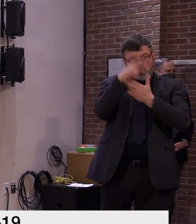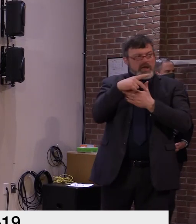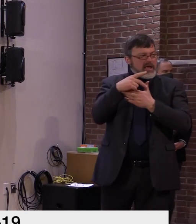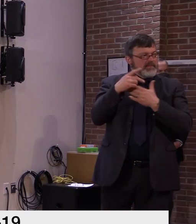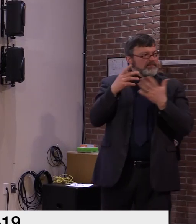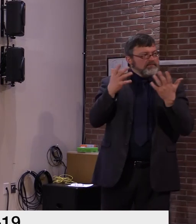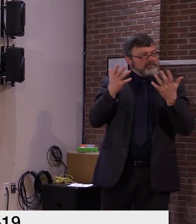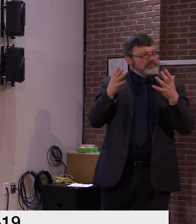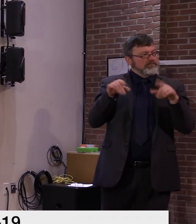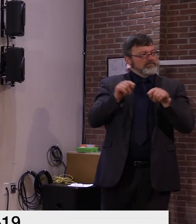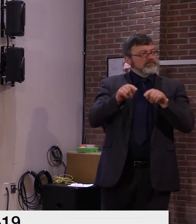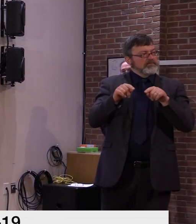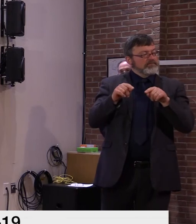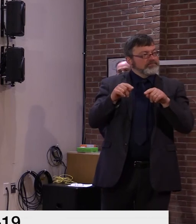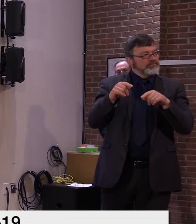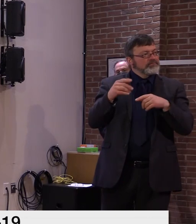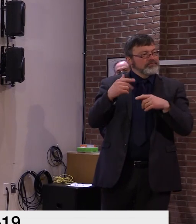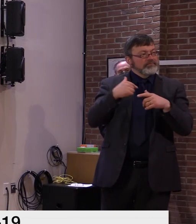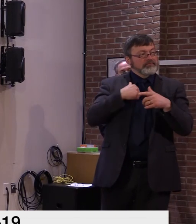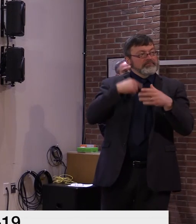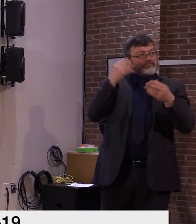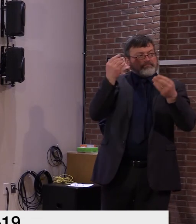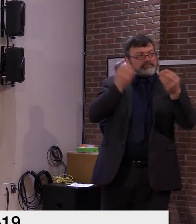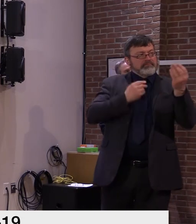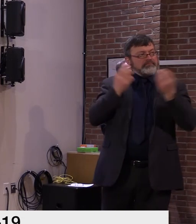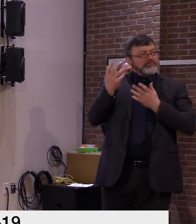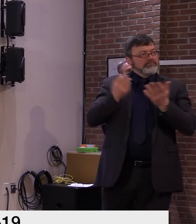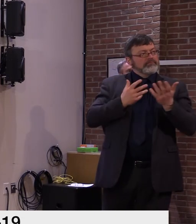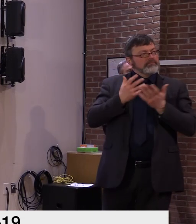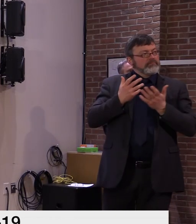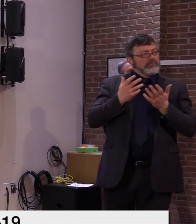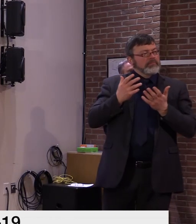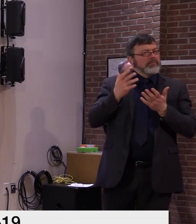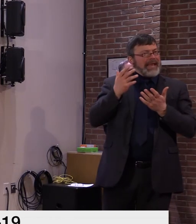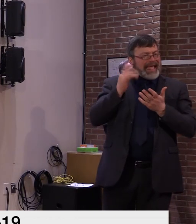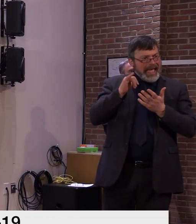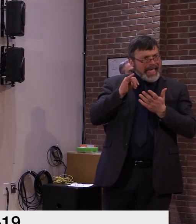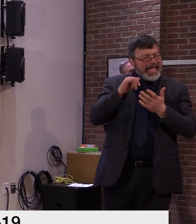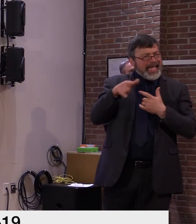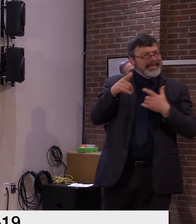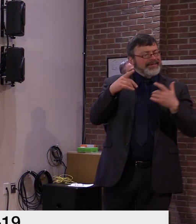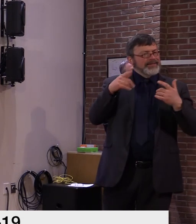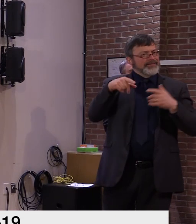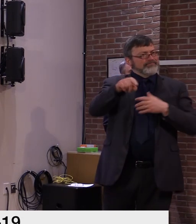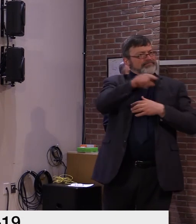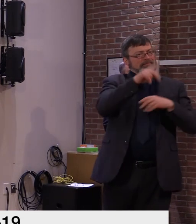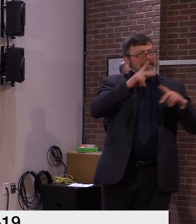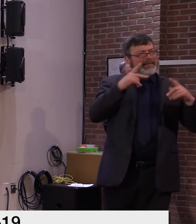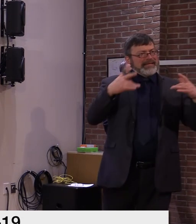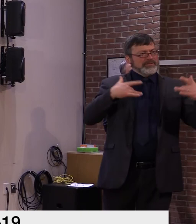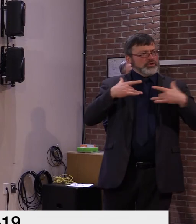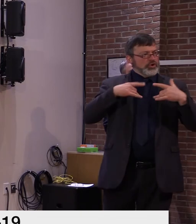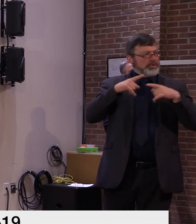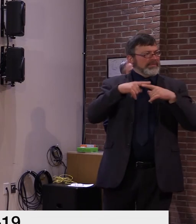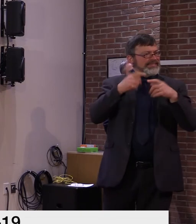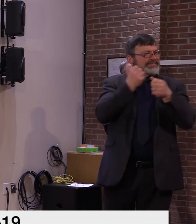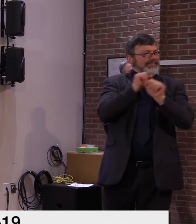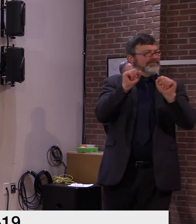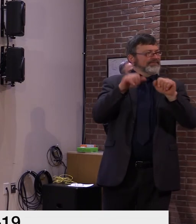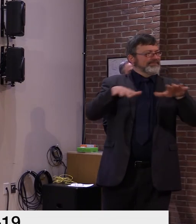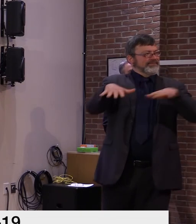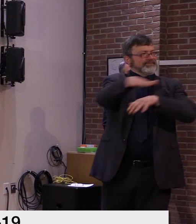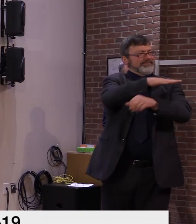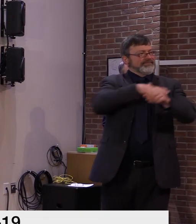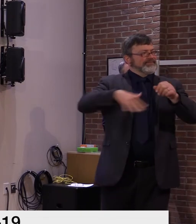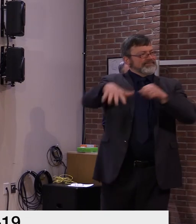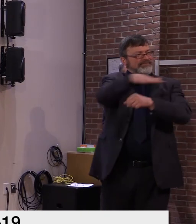concerns around physical safety that have gone on and that was touched upon. Some guests also brought up just like the